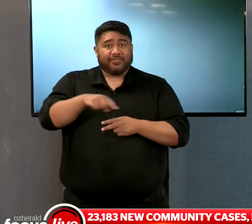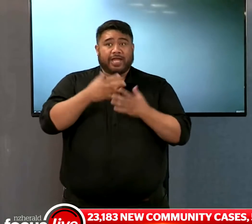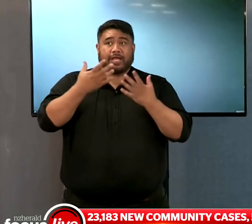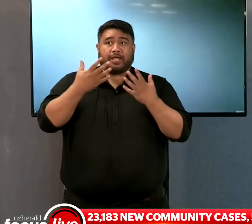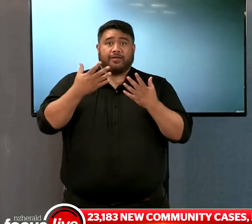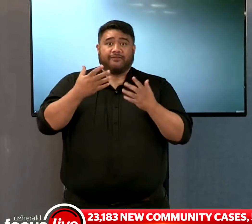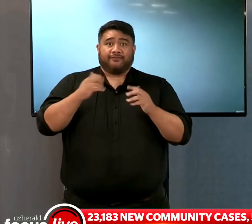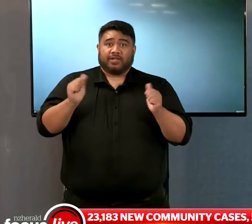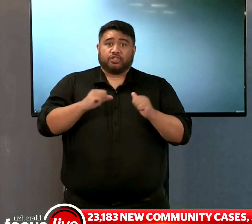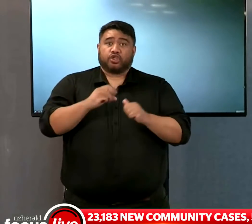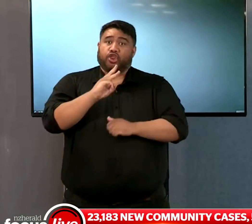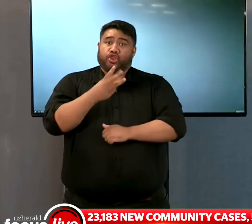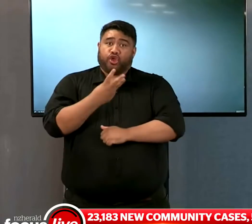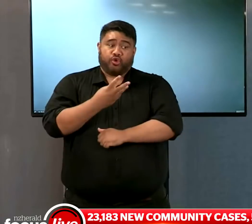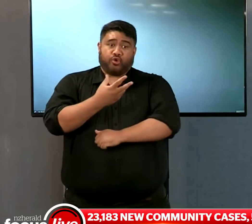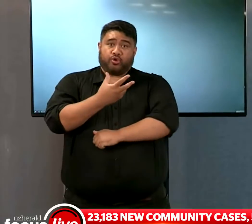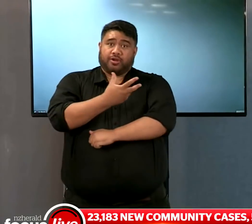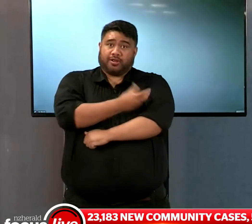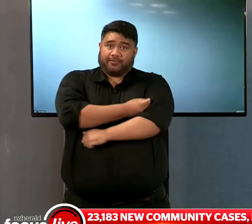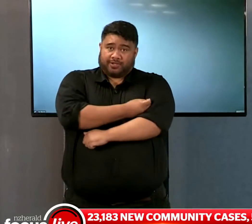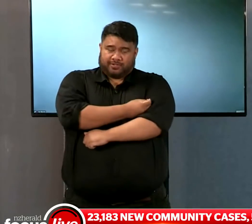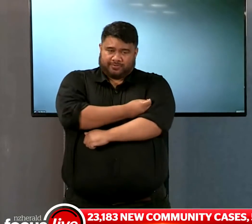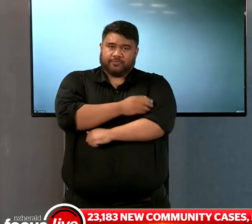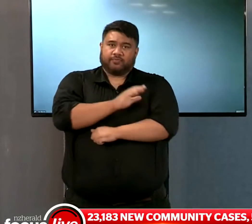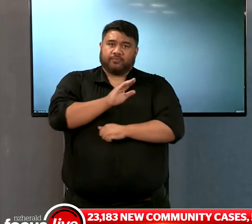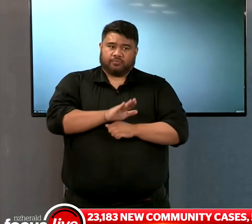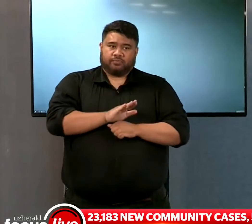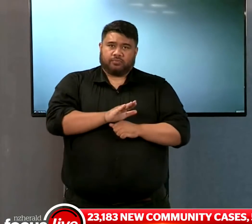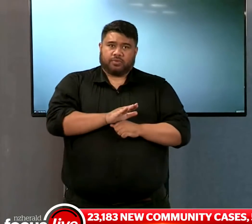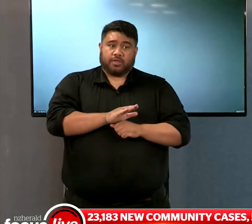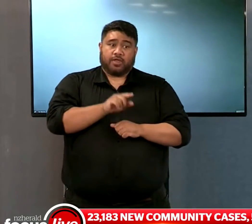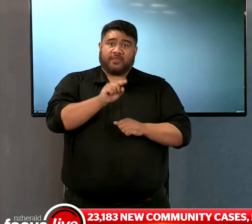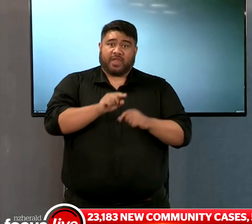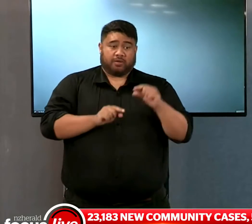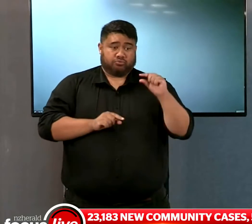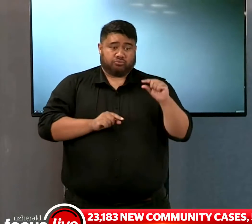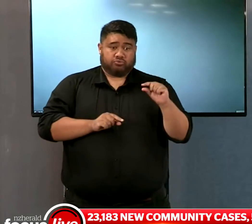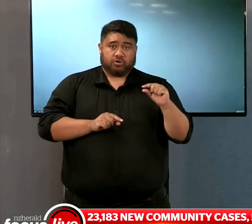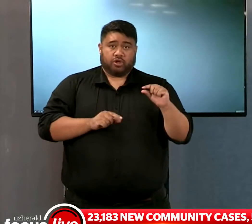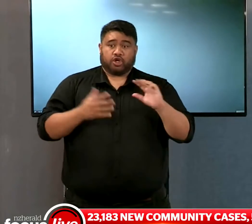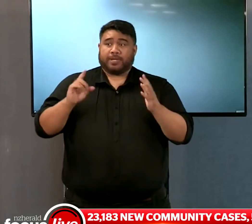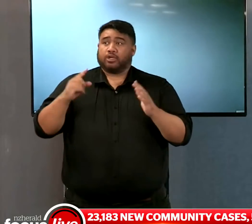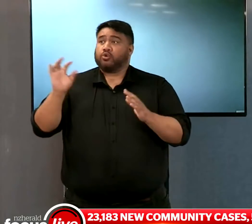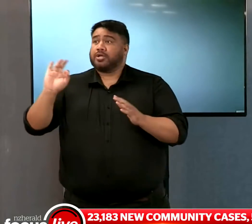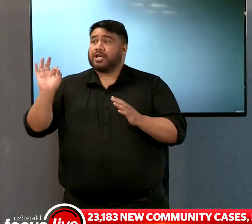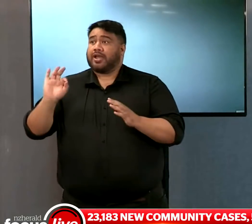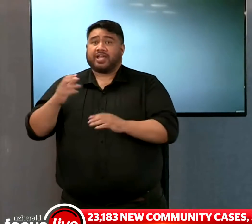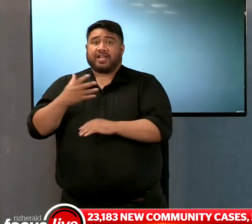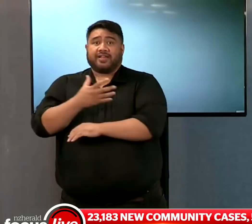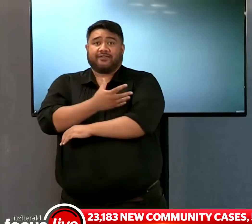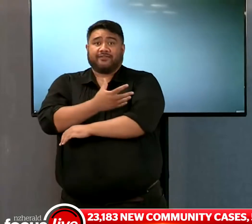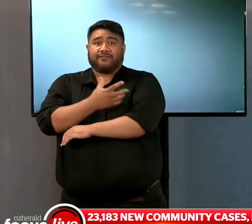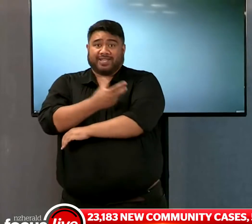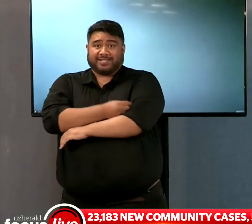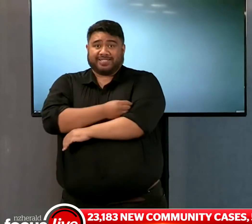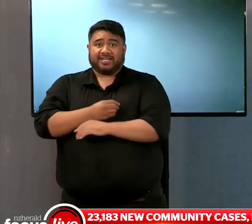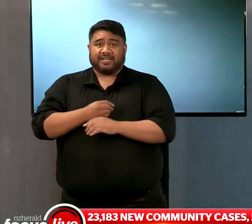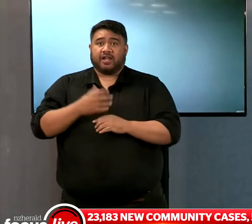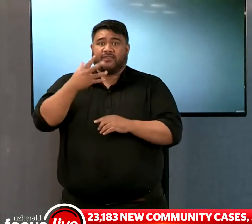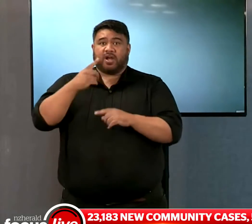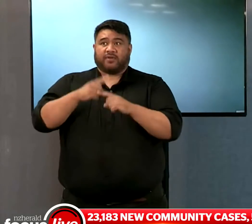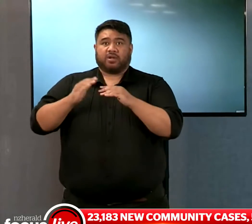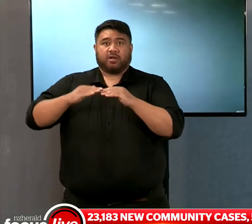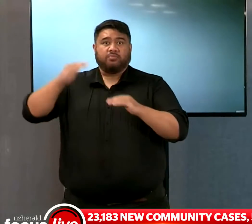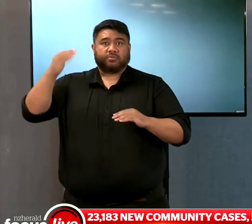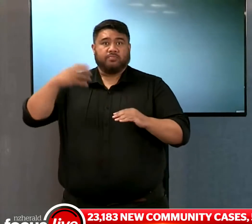is only a fifth of the rate for those who've not had any vaccinations. And yesterday, in terms of booster doses,